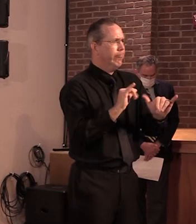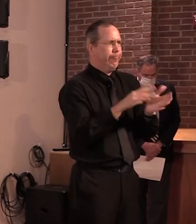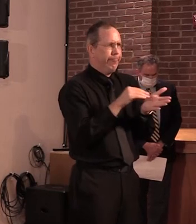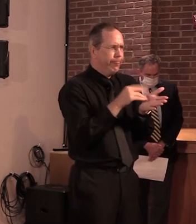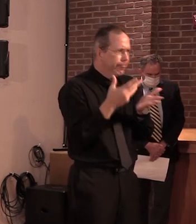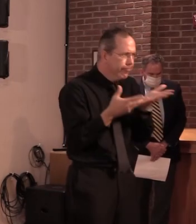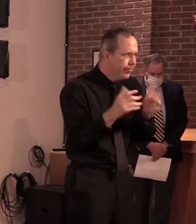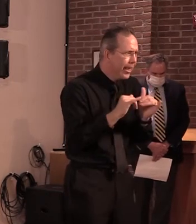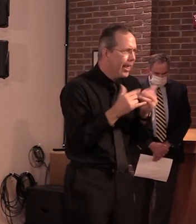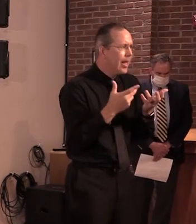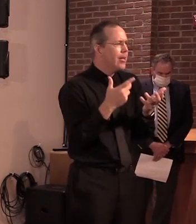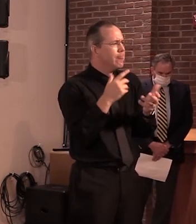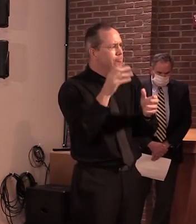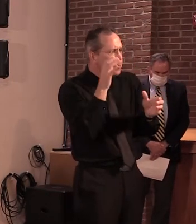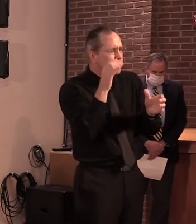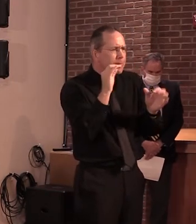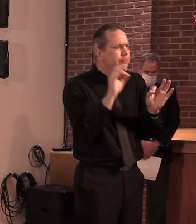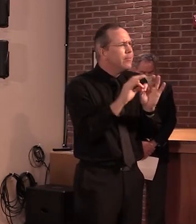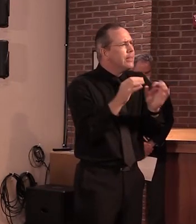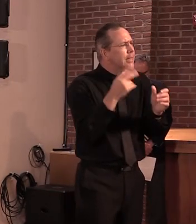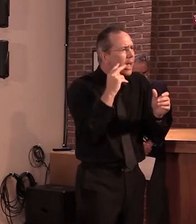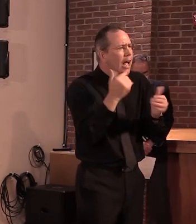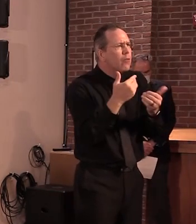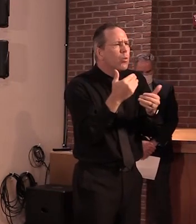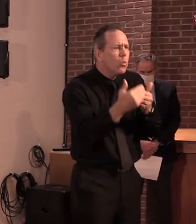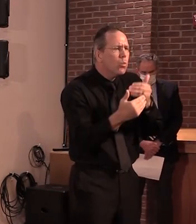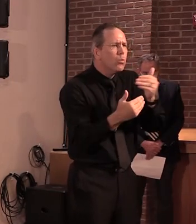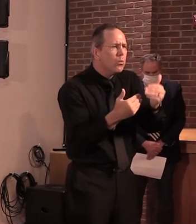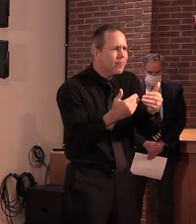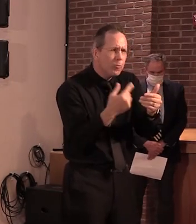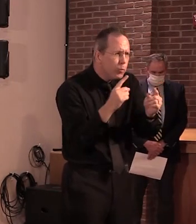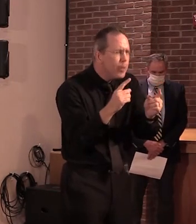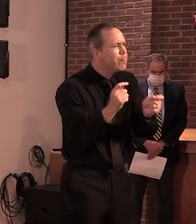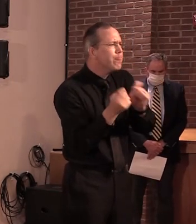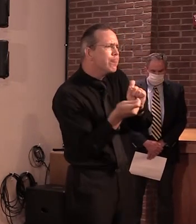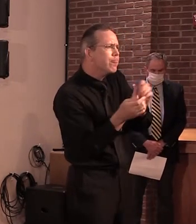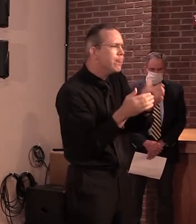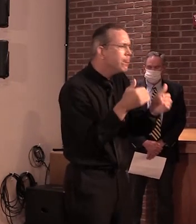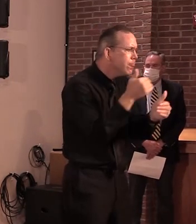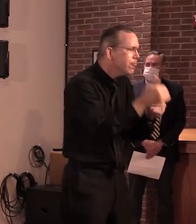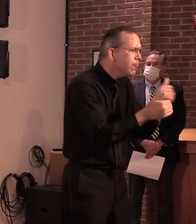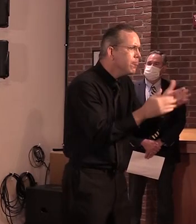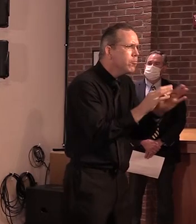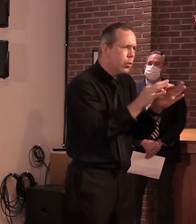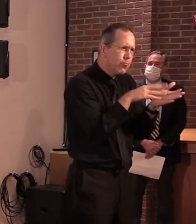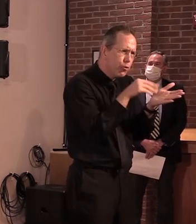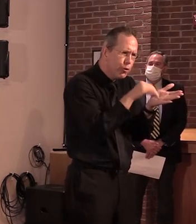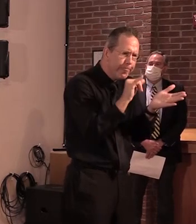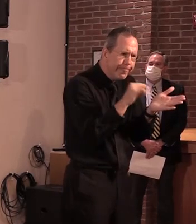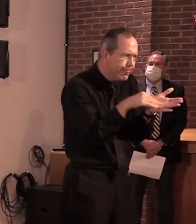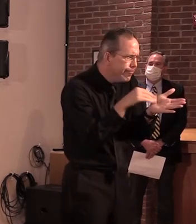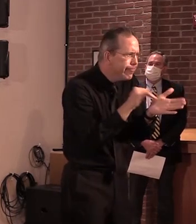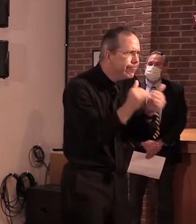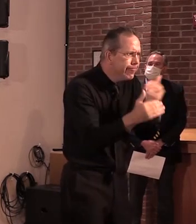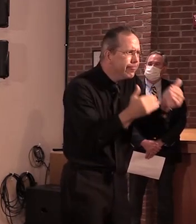right so students can hit the ground running. With that in mind, I'll issue an executive order later this